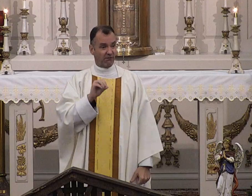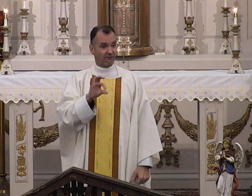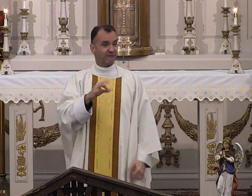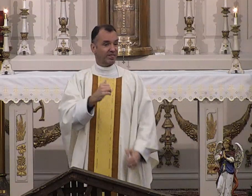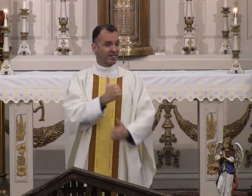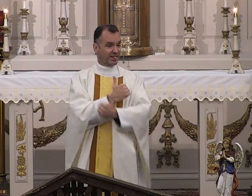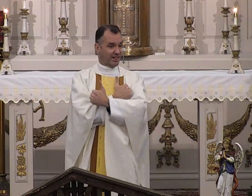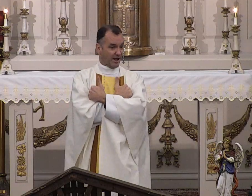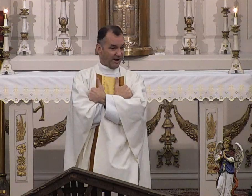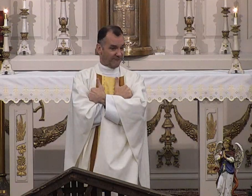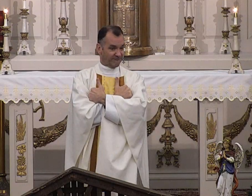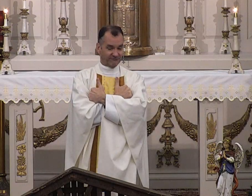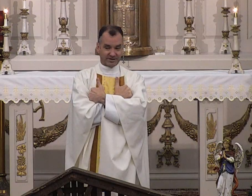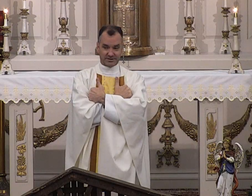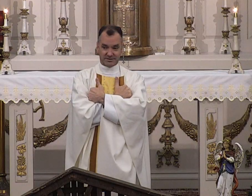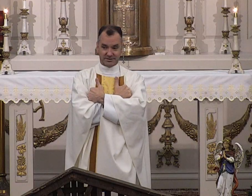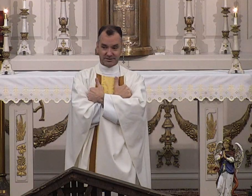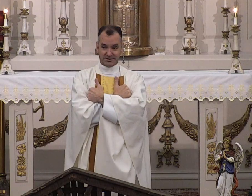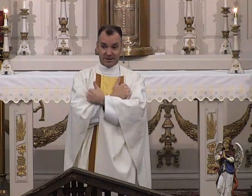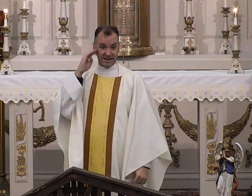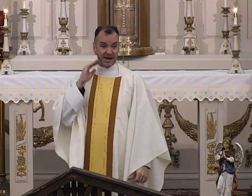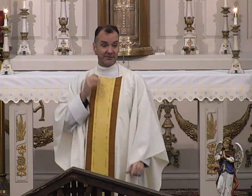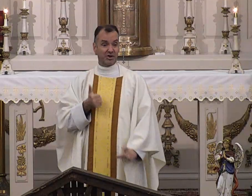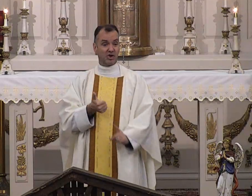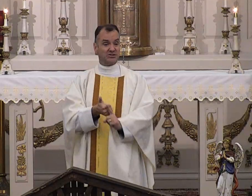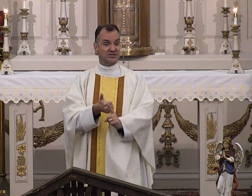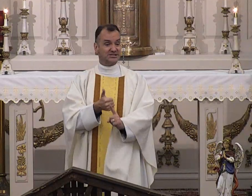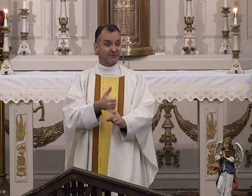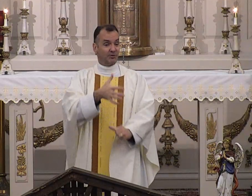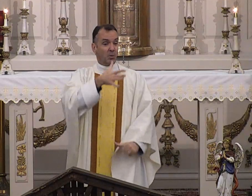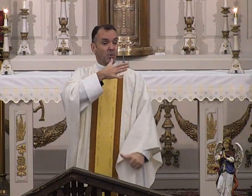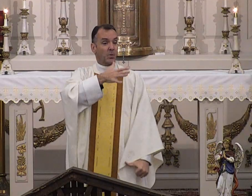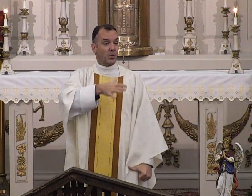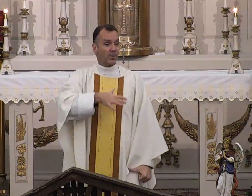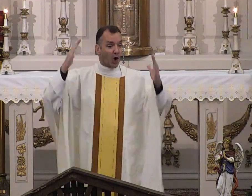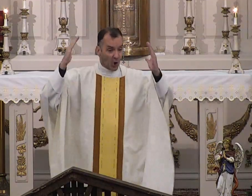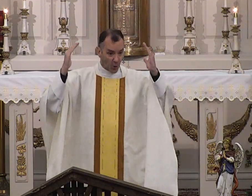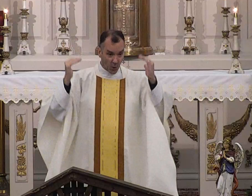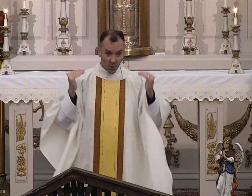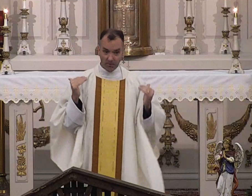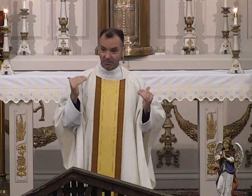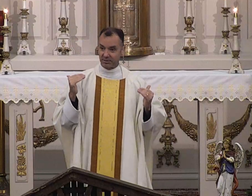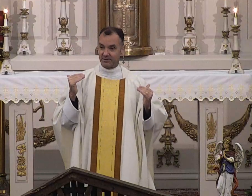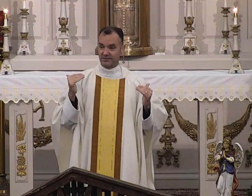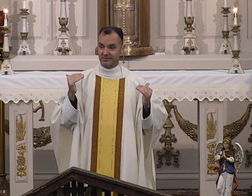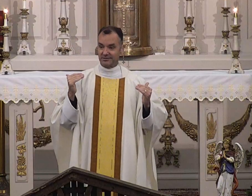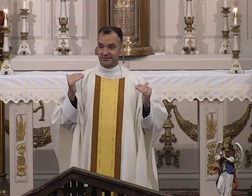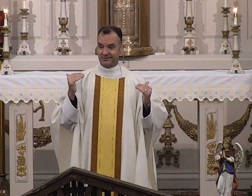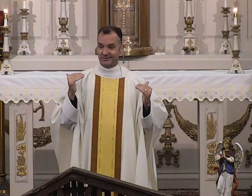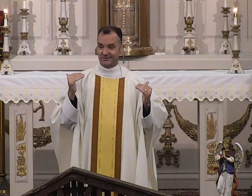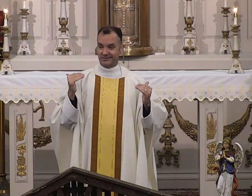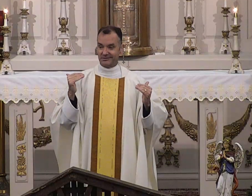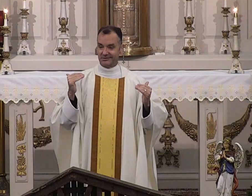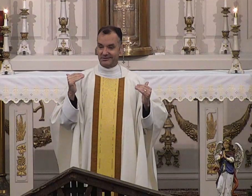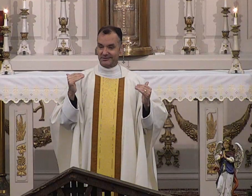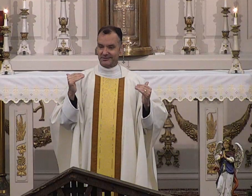Mary is the woman of love, that Mary is the woman of hope.